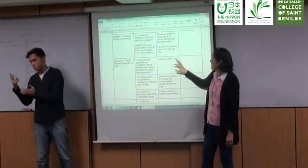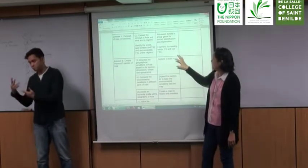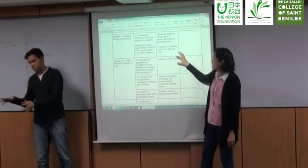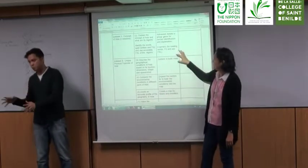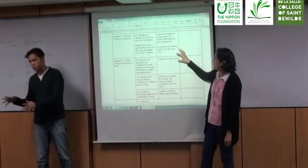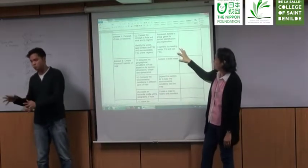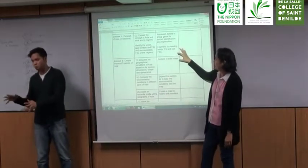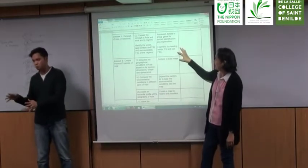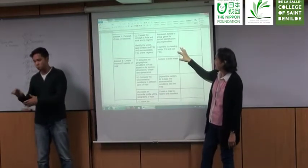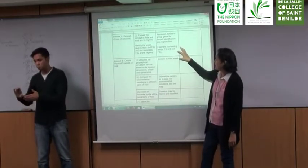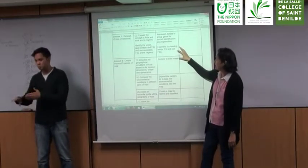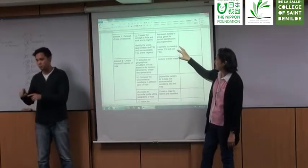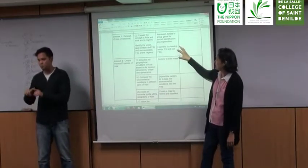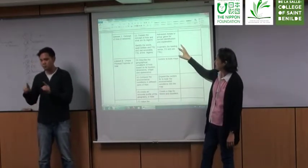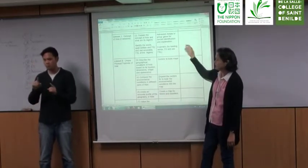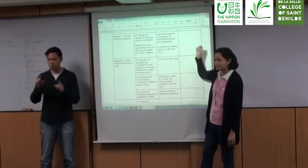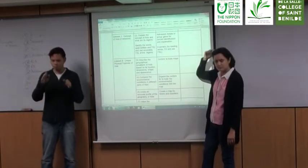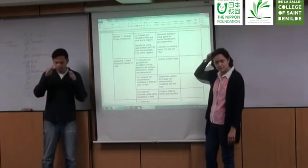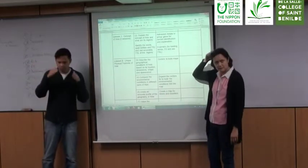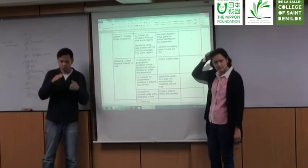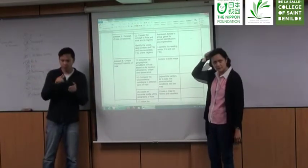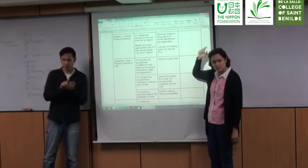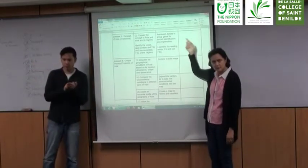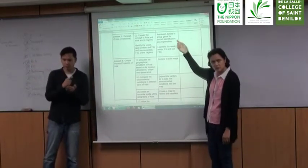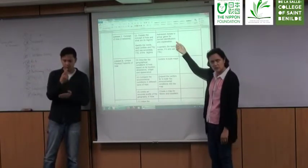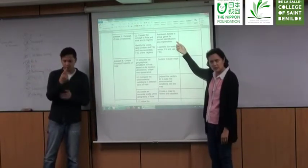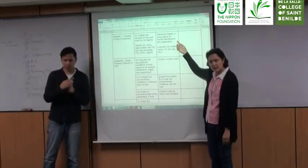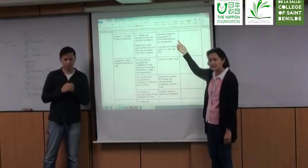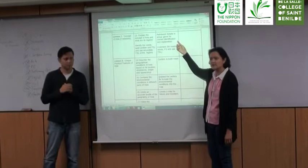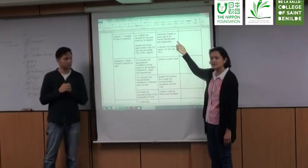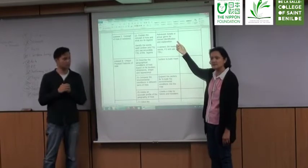then the